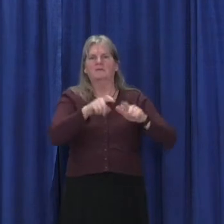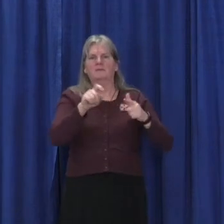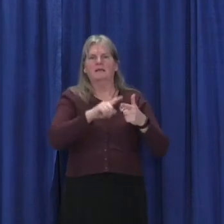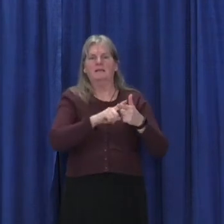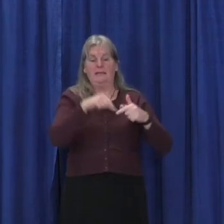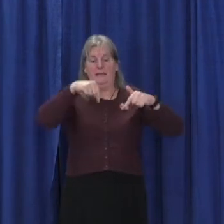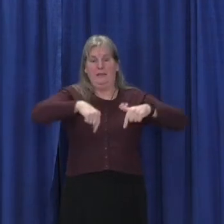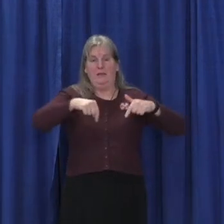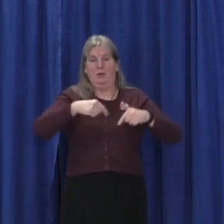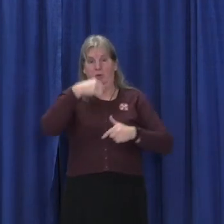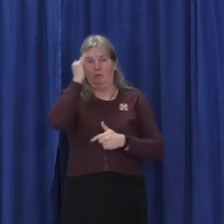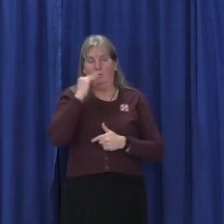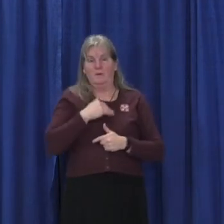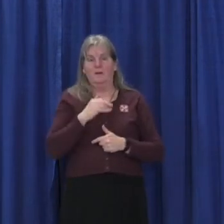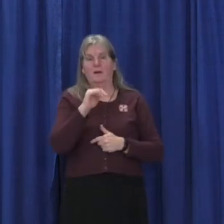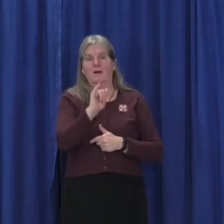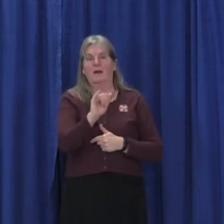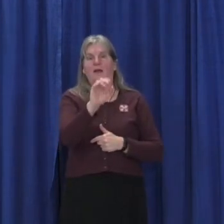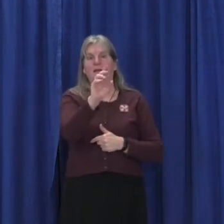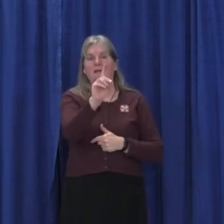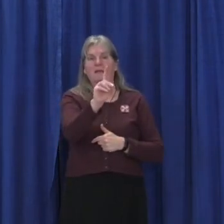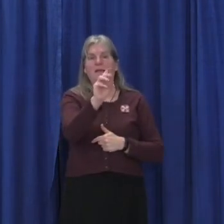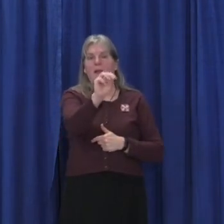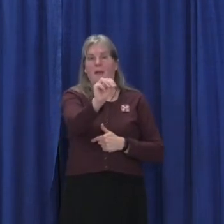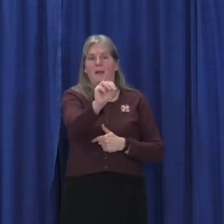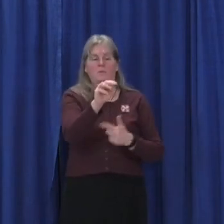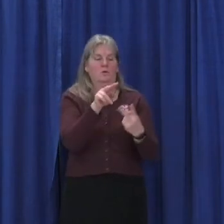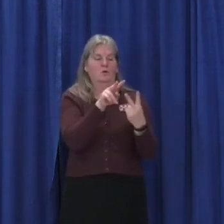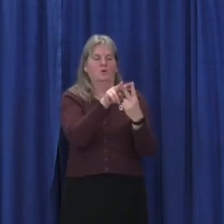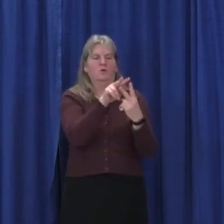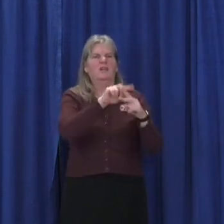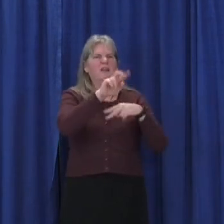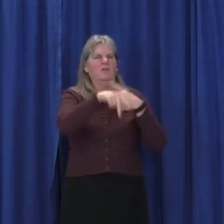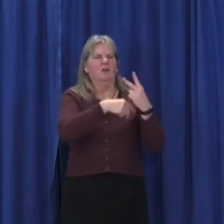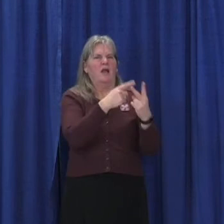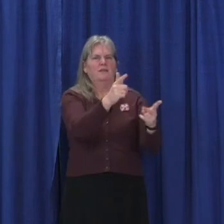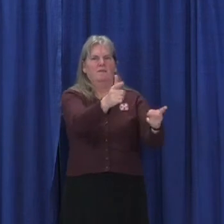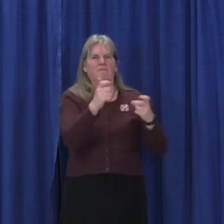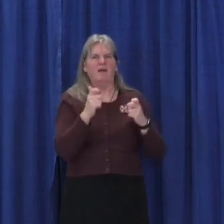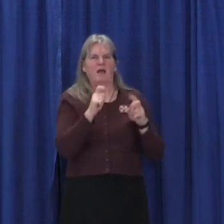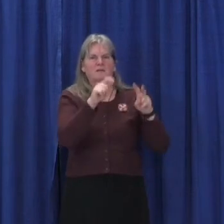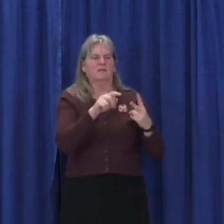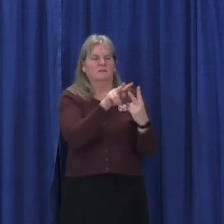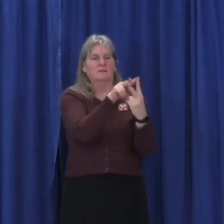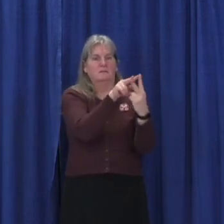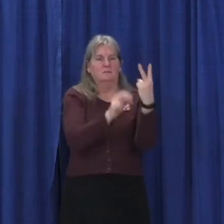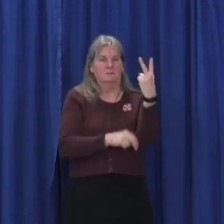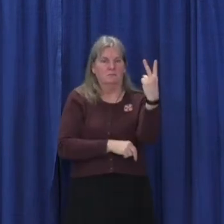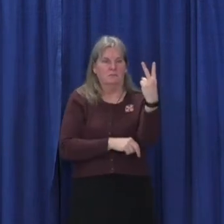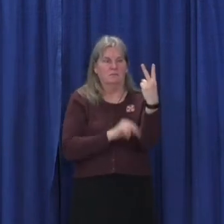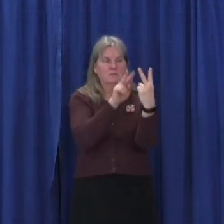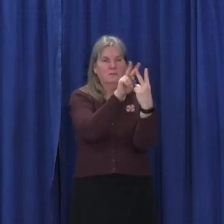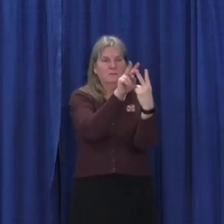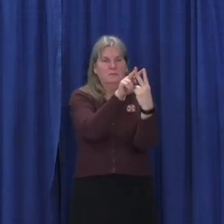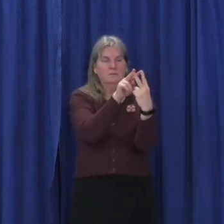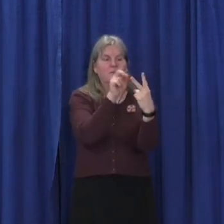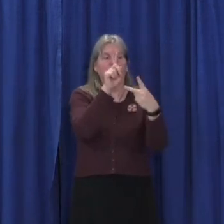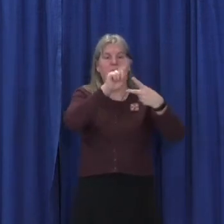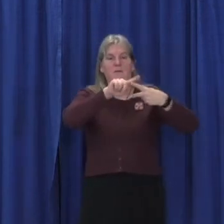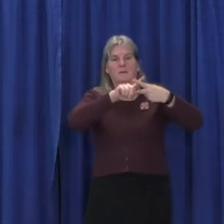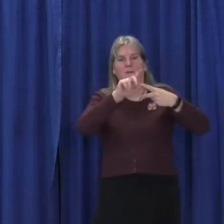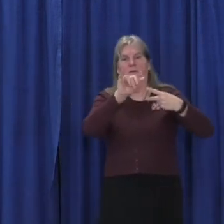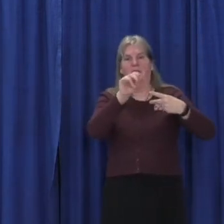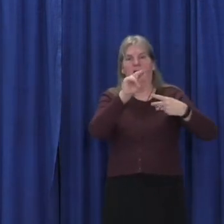have here in Territory is the ID Now. These are different types of tests with different characteristics. So I'll talk here about antigen